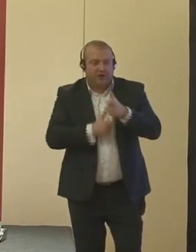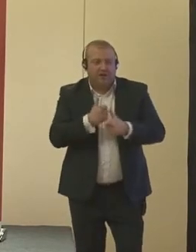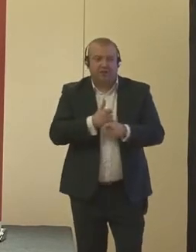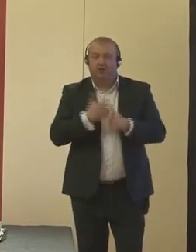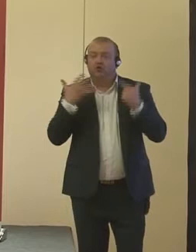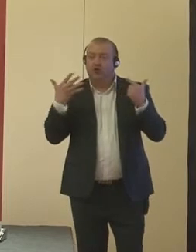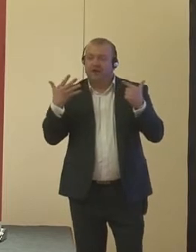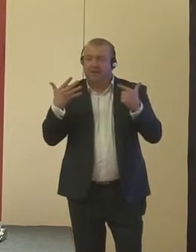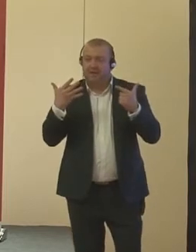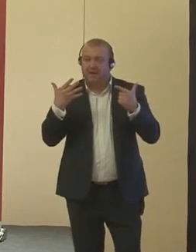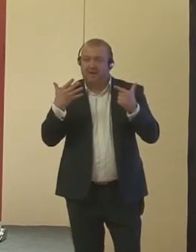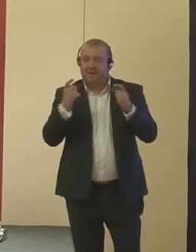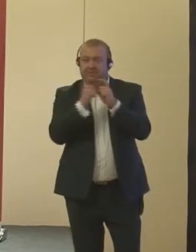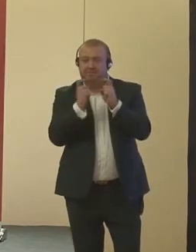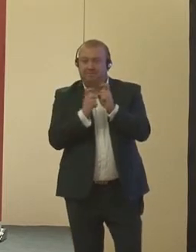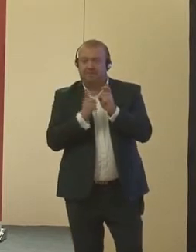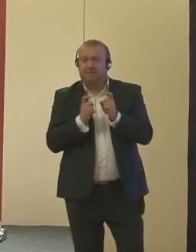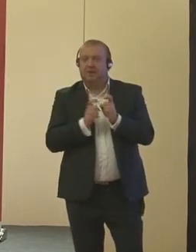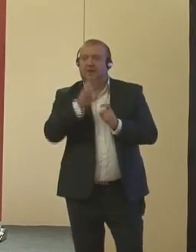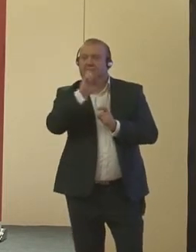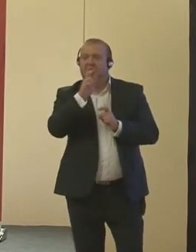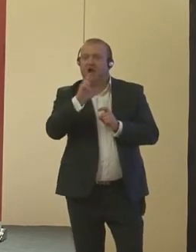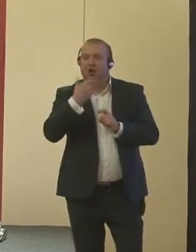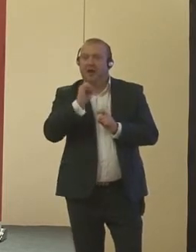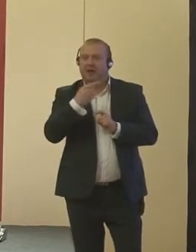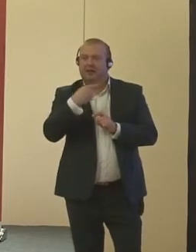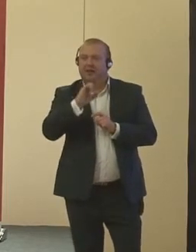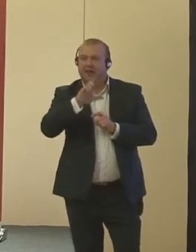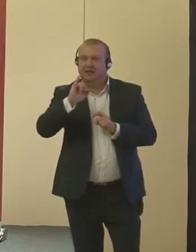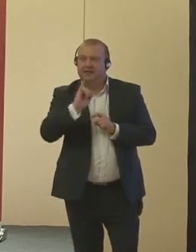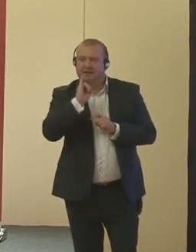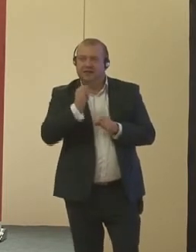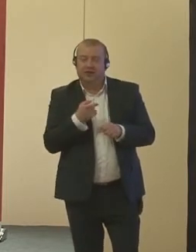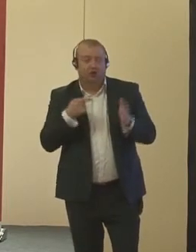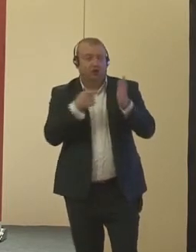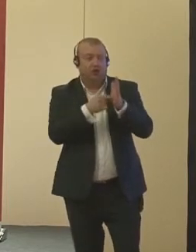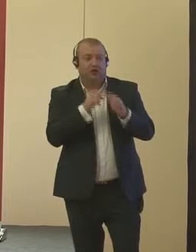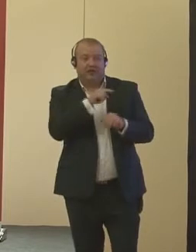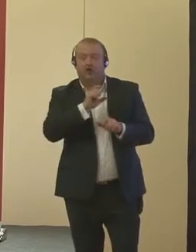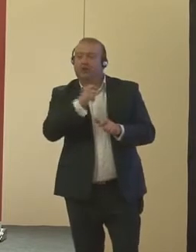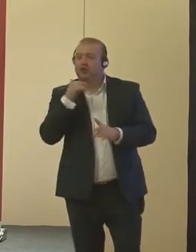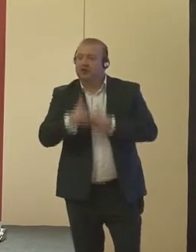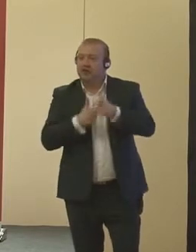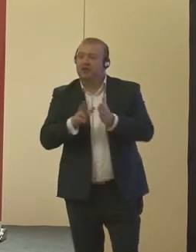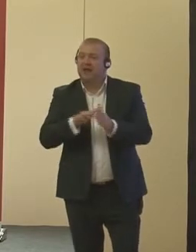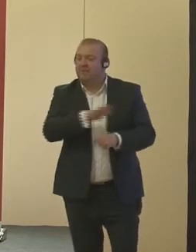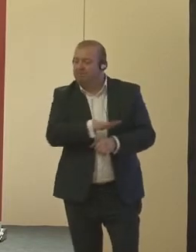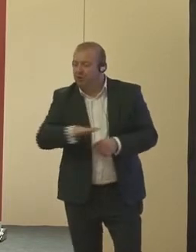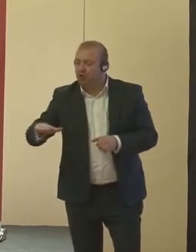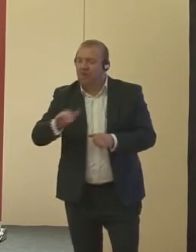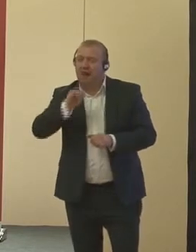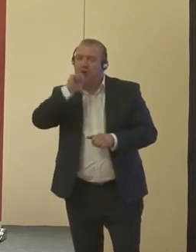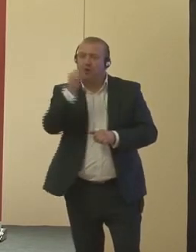briefly. What can be done at a European, at a national, and also at an organizational